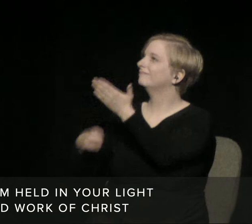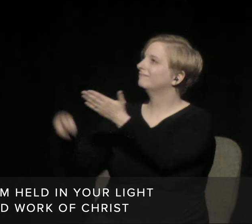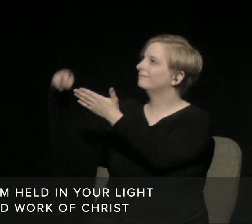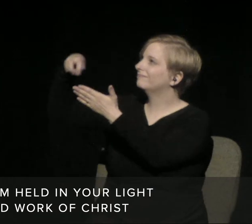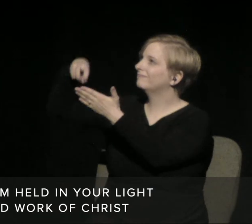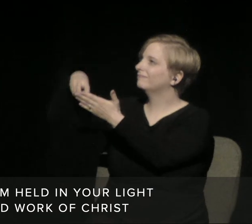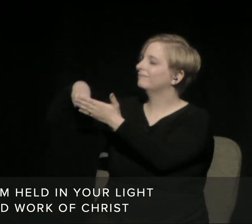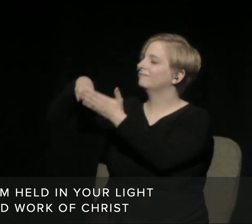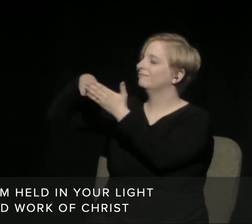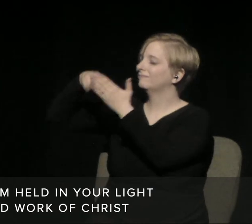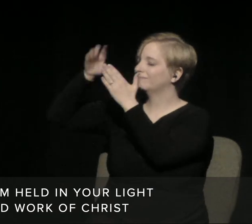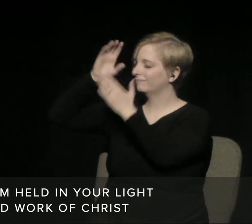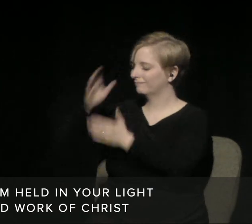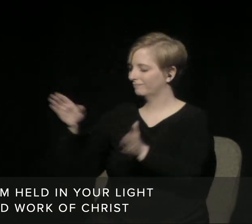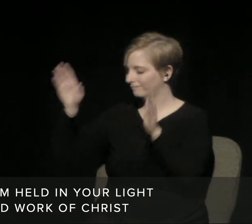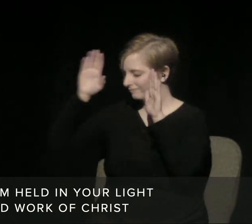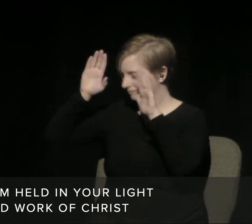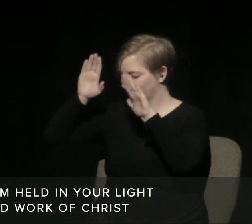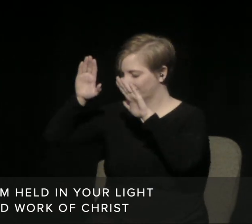cross.